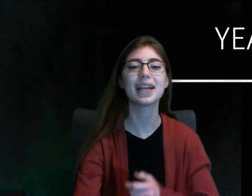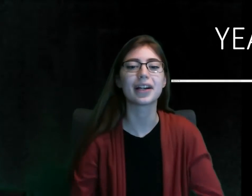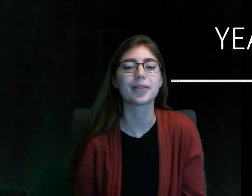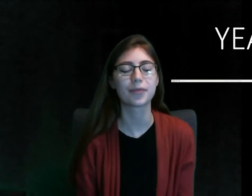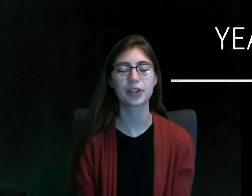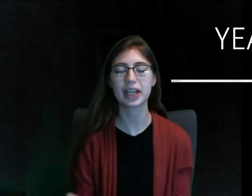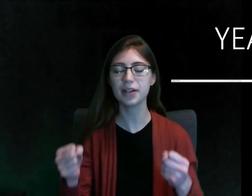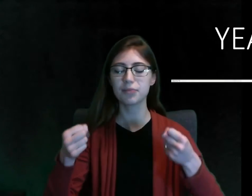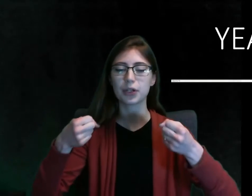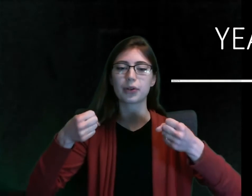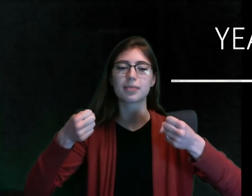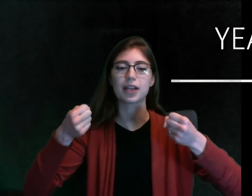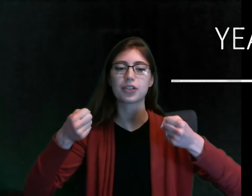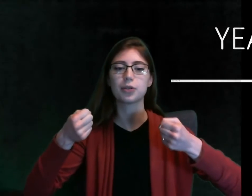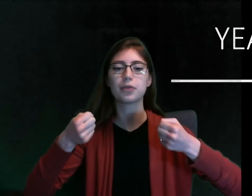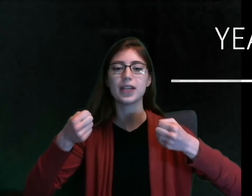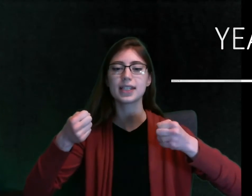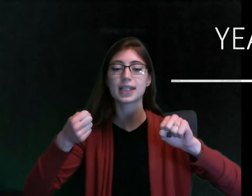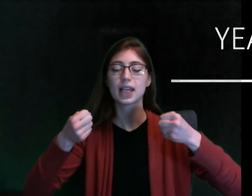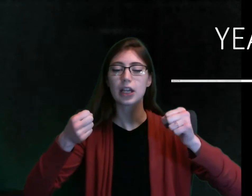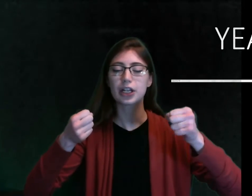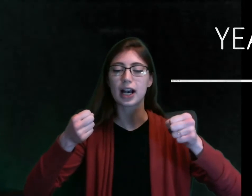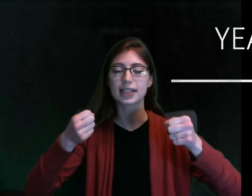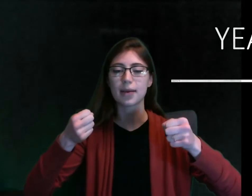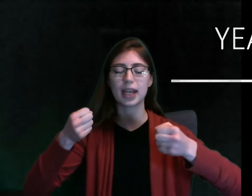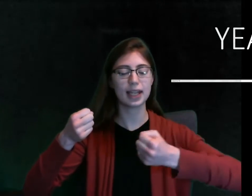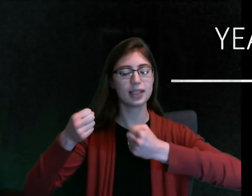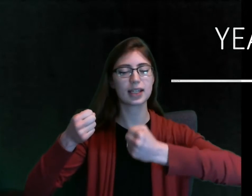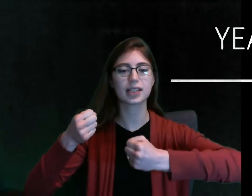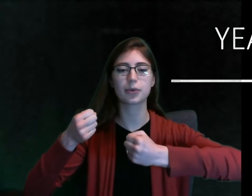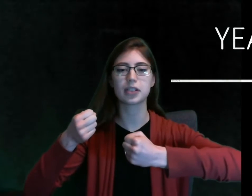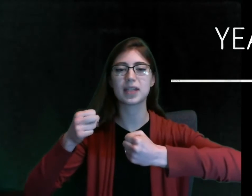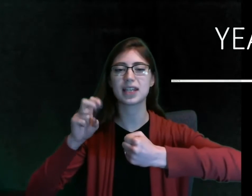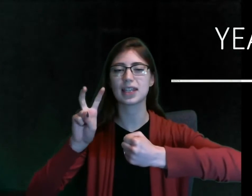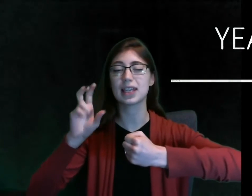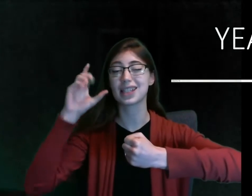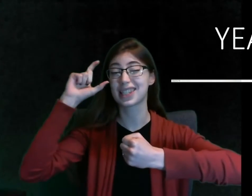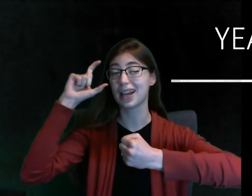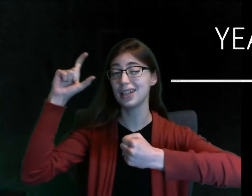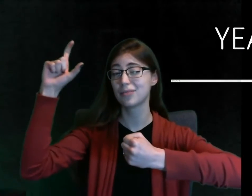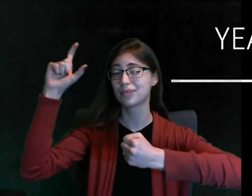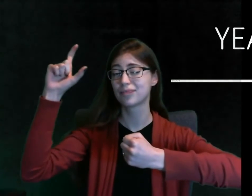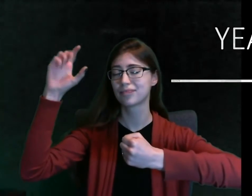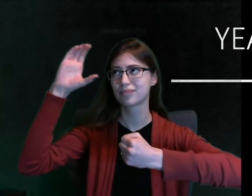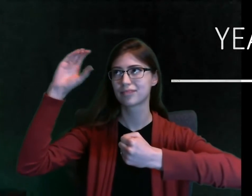Year. For year, you're going to make 2 fists. Your non-dominant hand is going to be the sun.